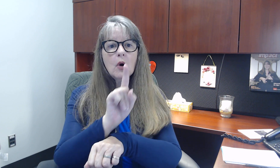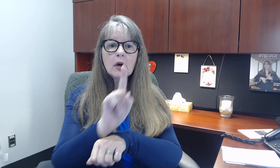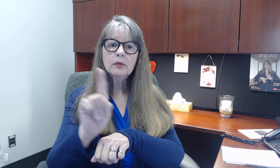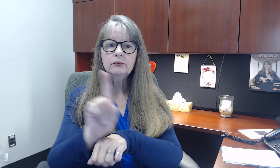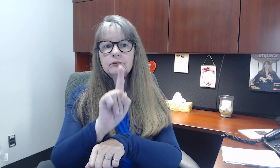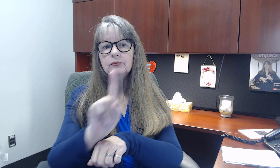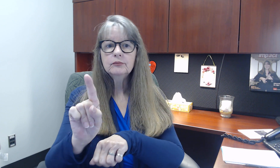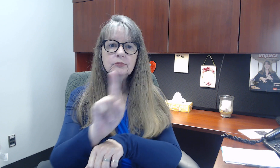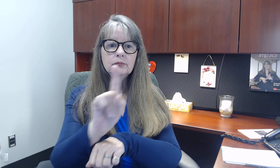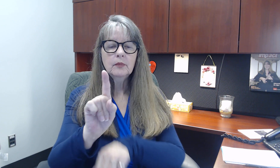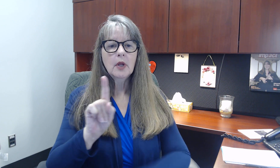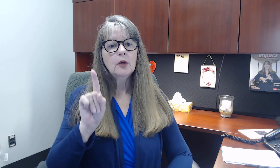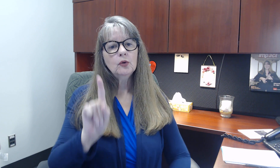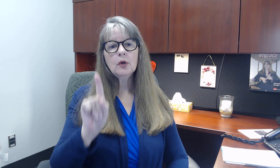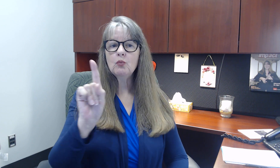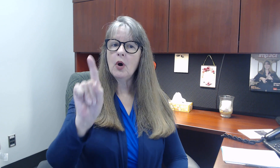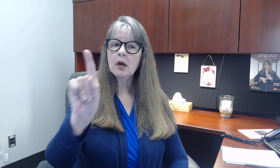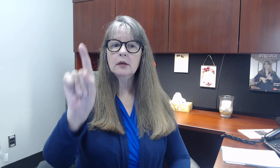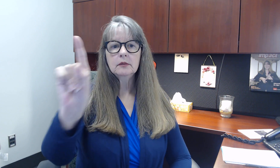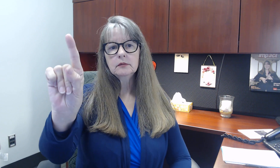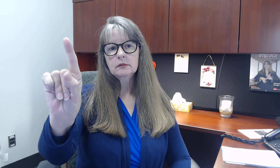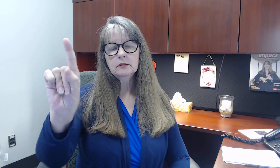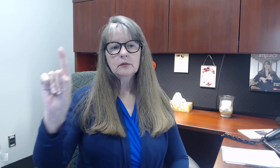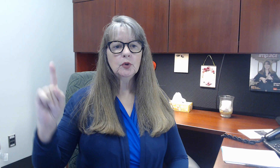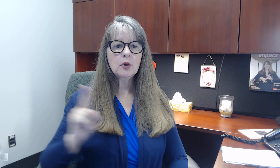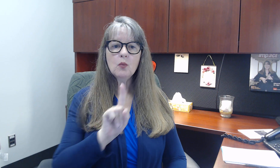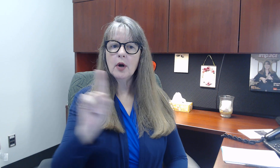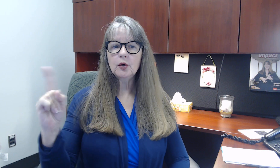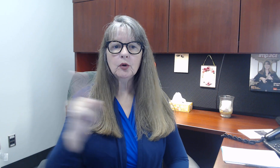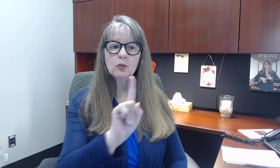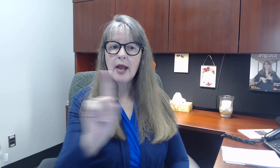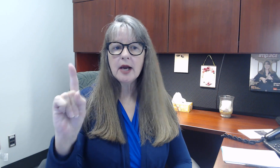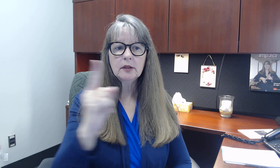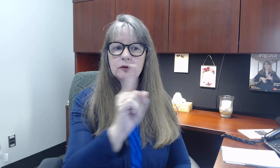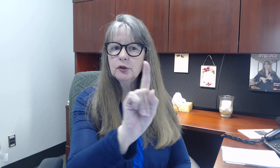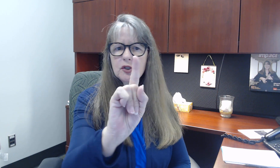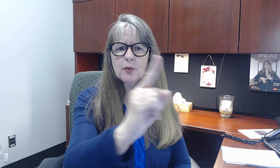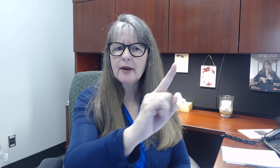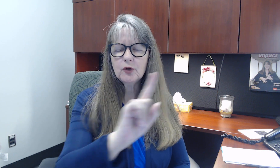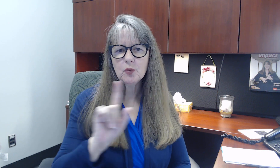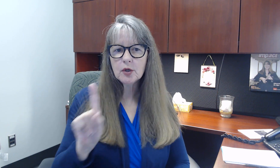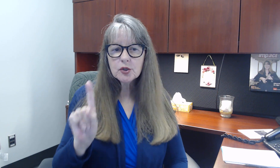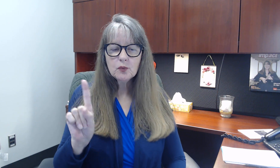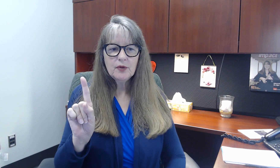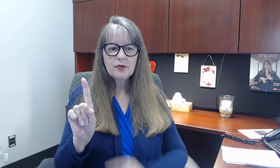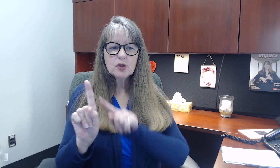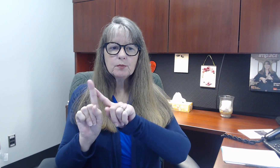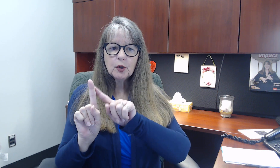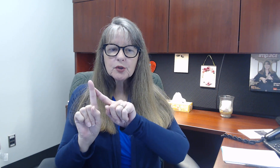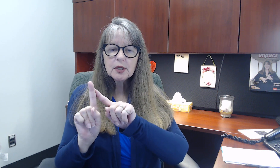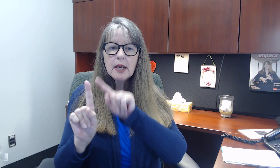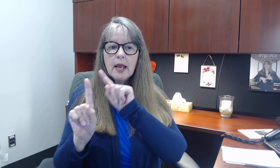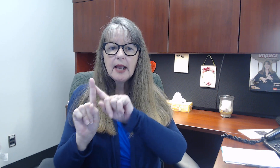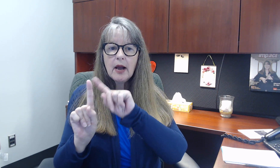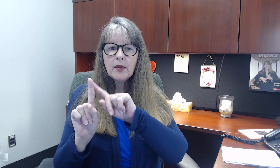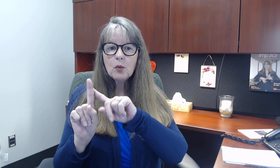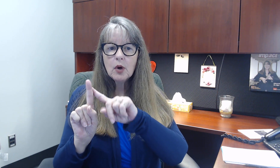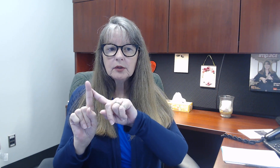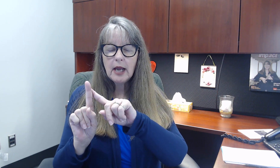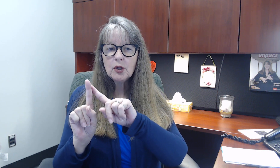walk. You can walk. You can wander around. You can do whatever you want to with this person and how you want